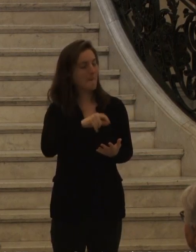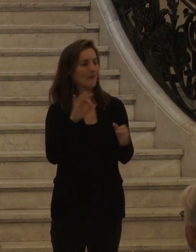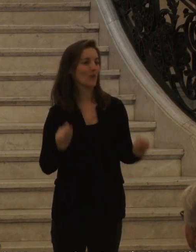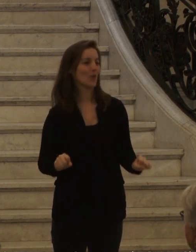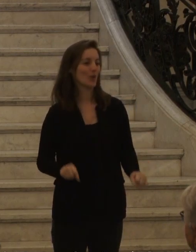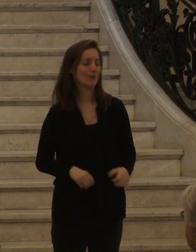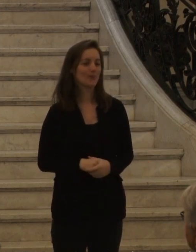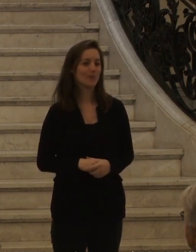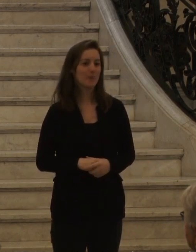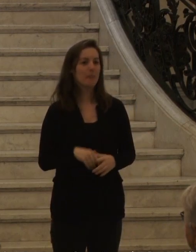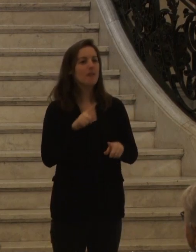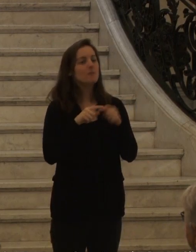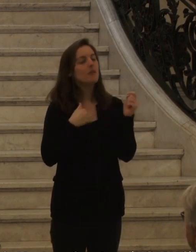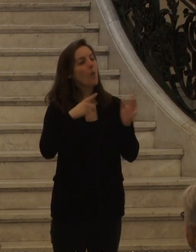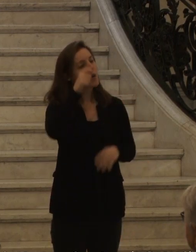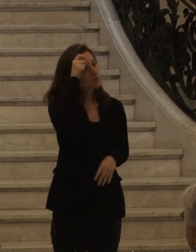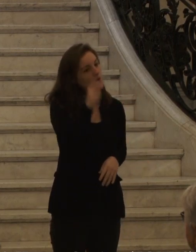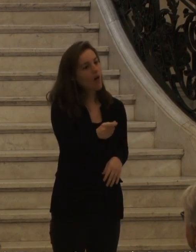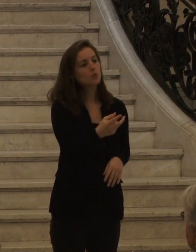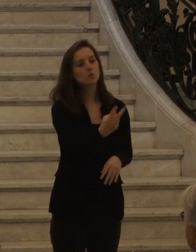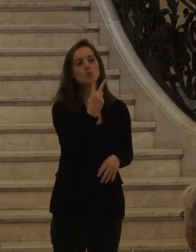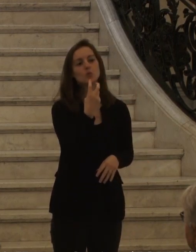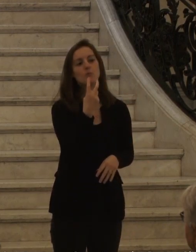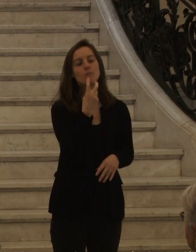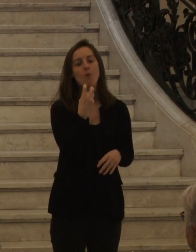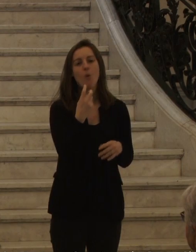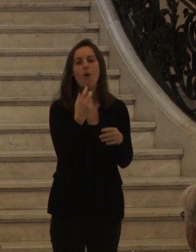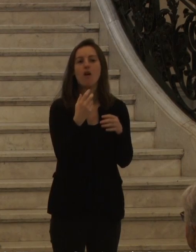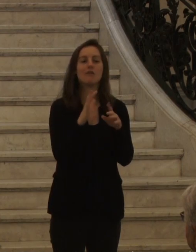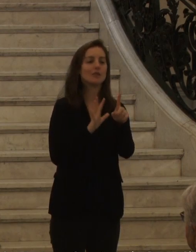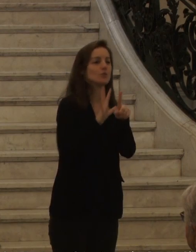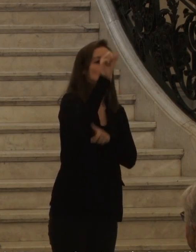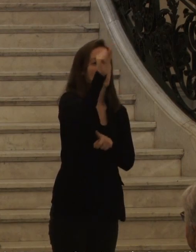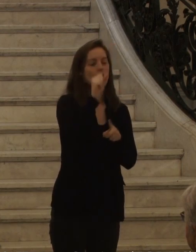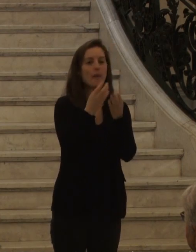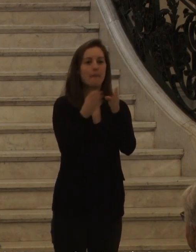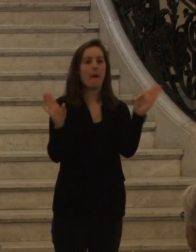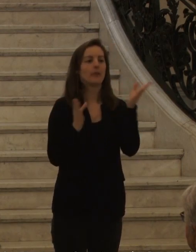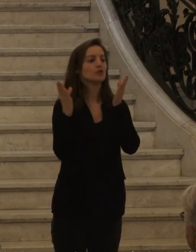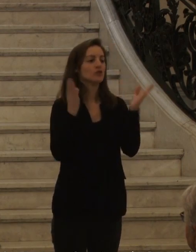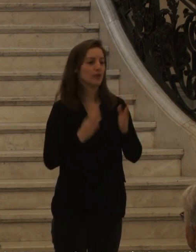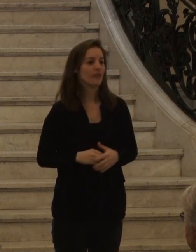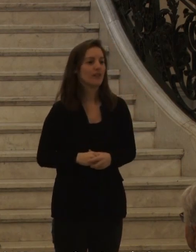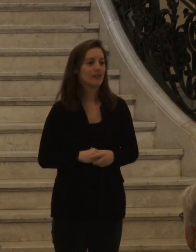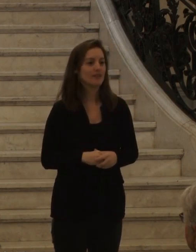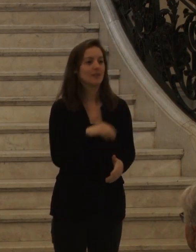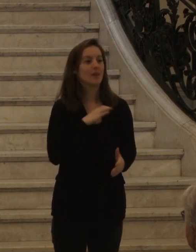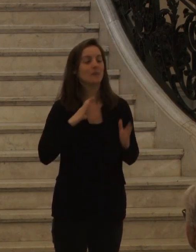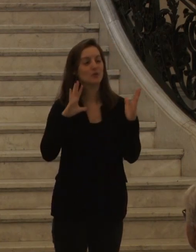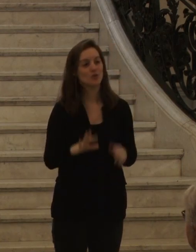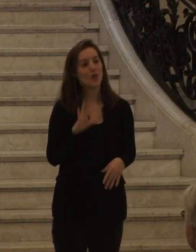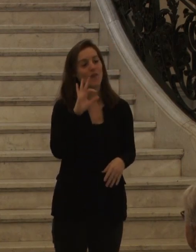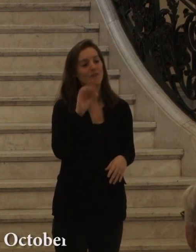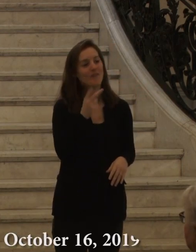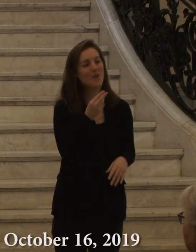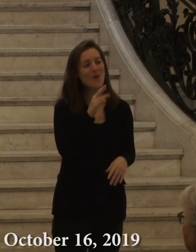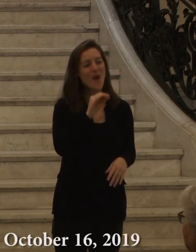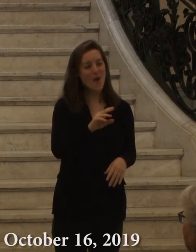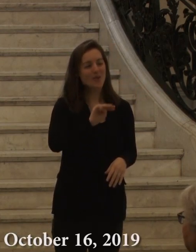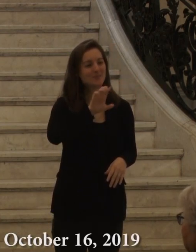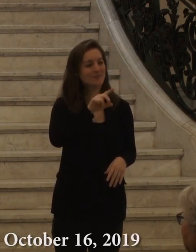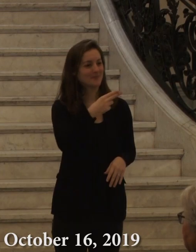to acknowledge two other extraordinary public servants, and that is Commissioner Florio from the Commission of the Deaf